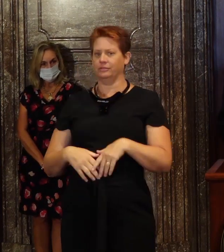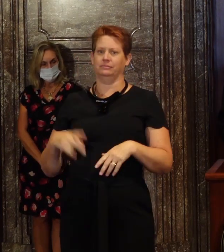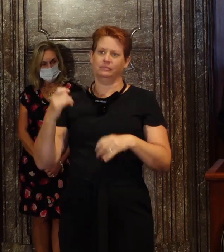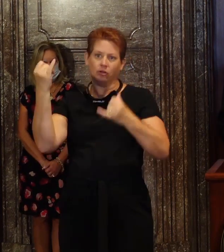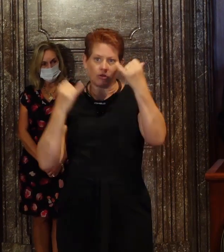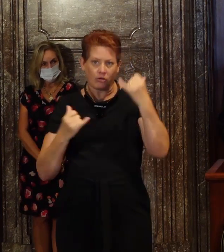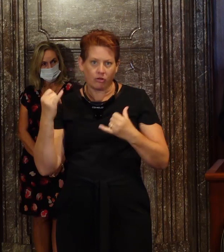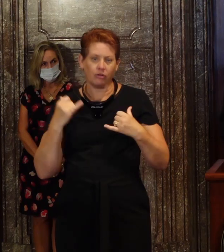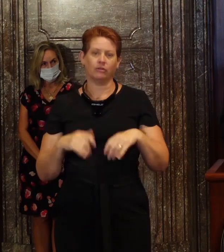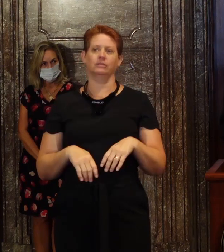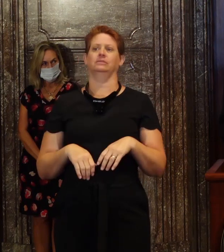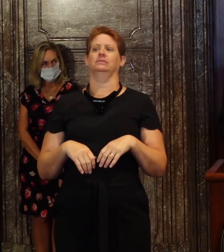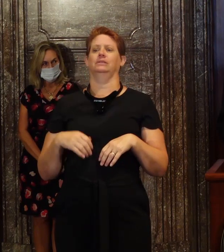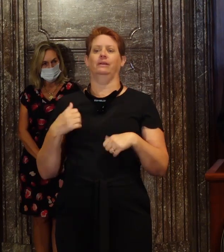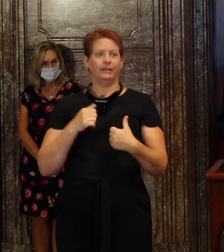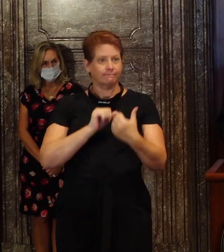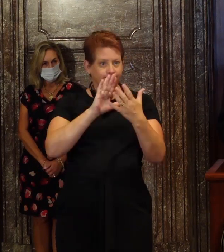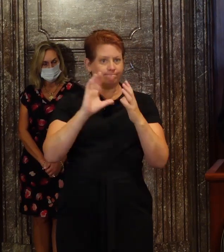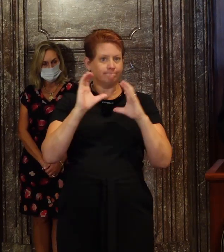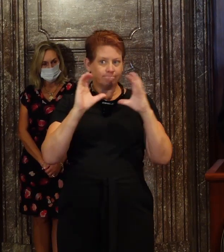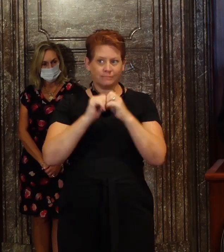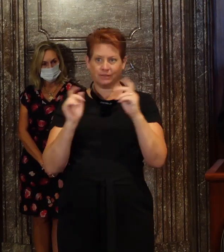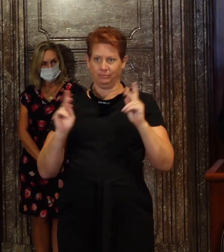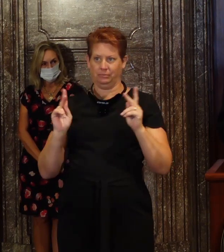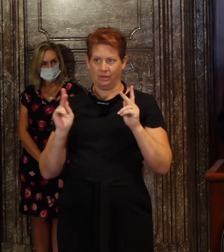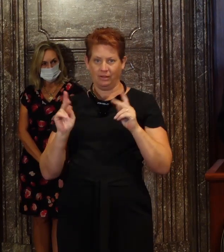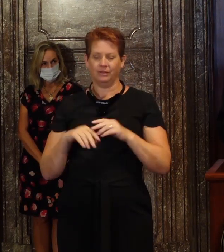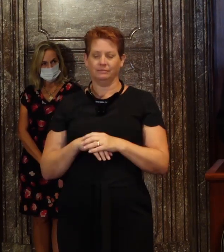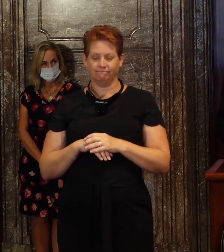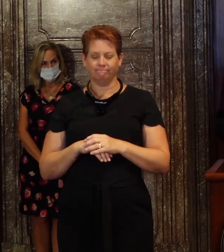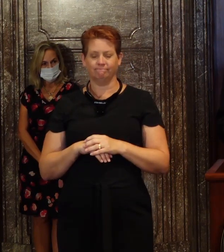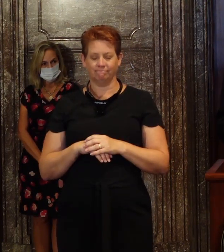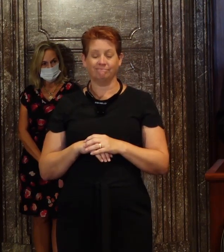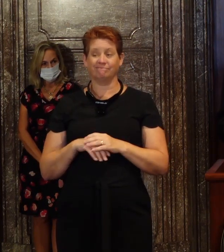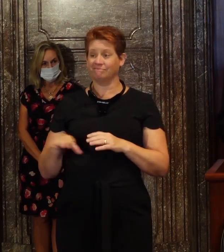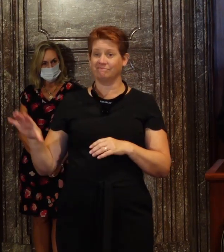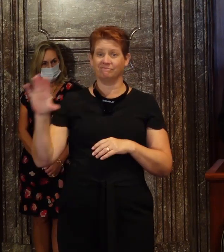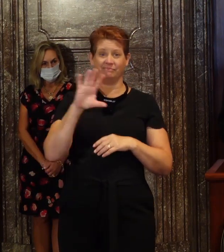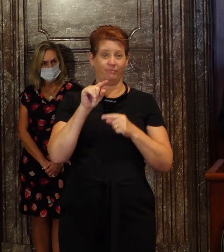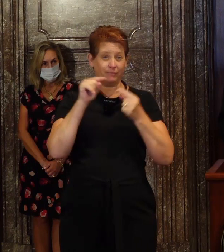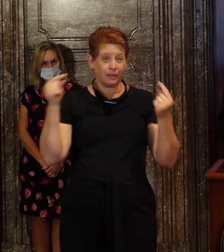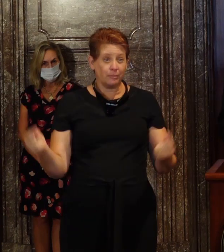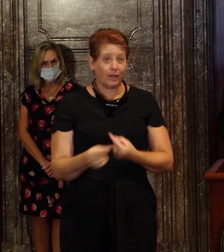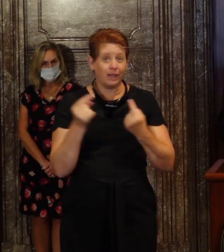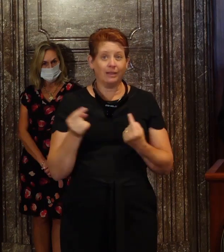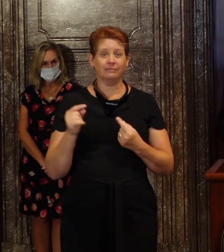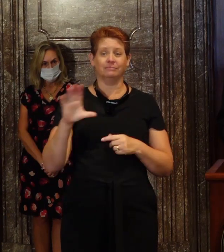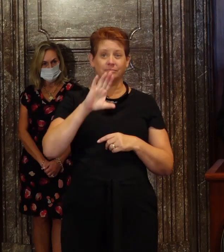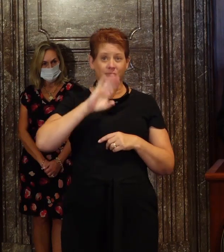calls, I've had face-to-face conversations, and I've heard the pain and frustration in their